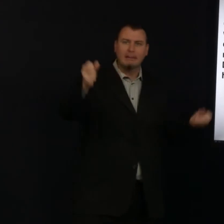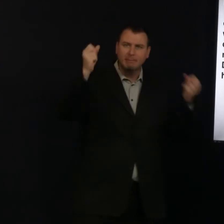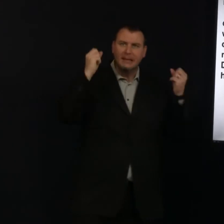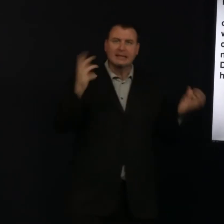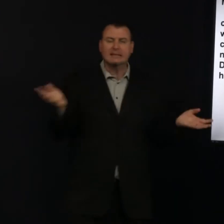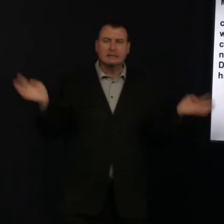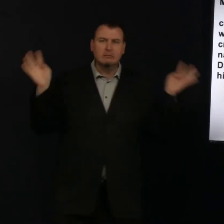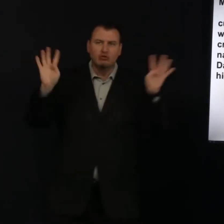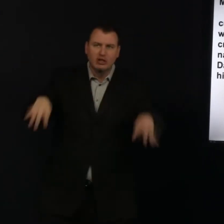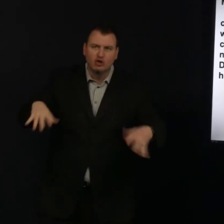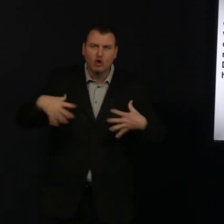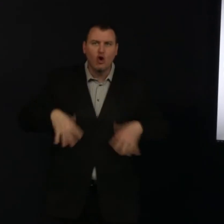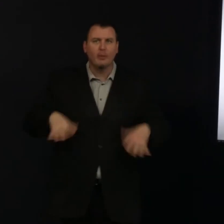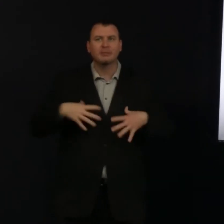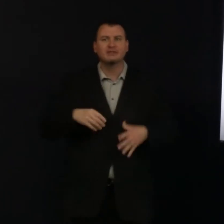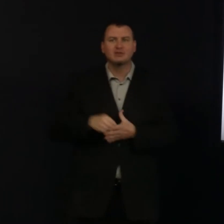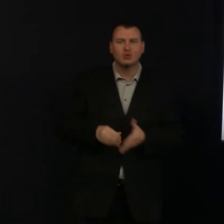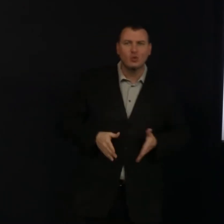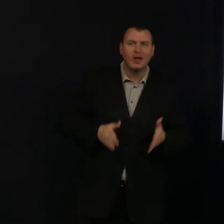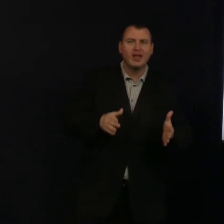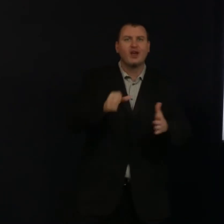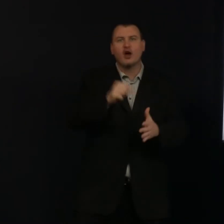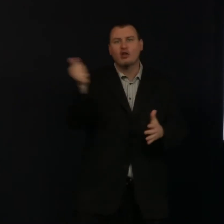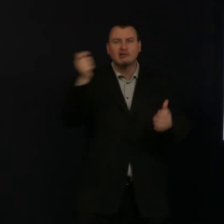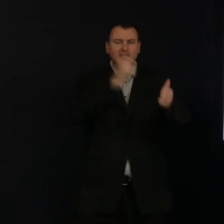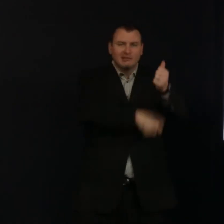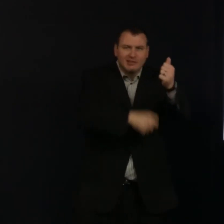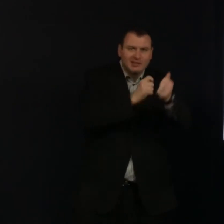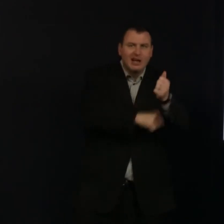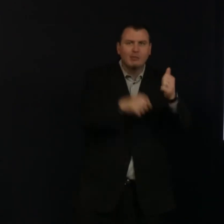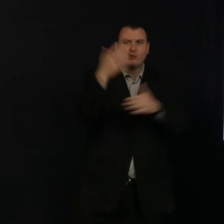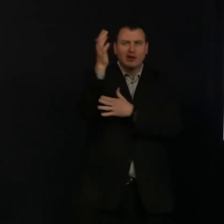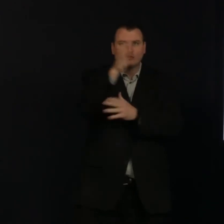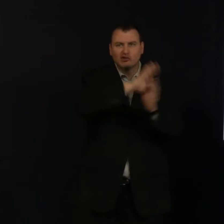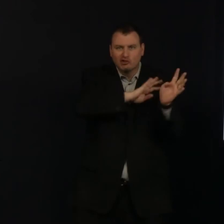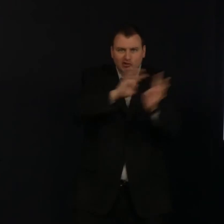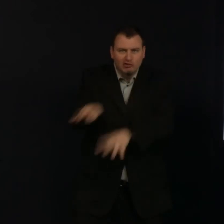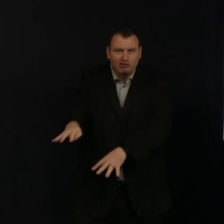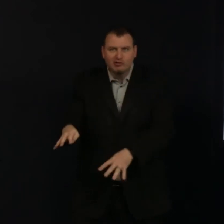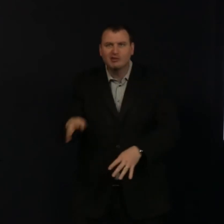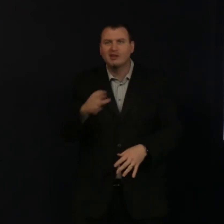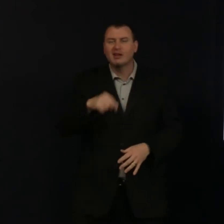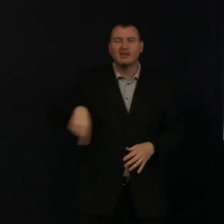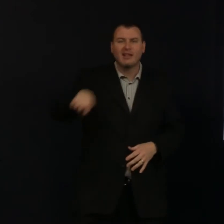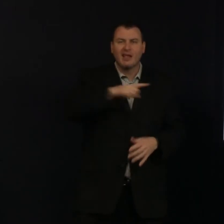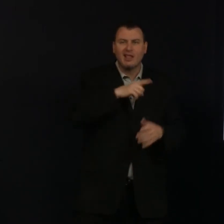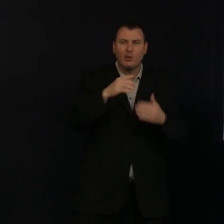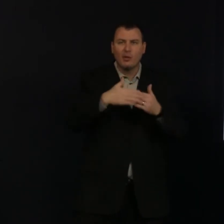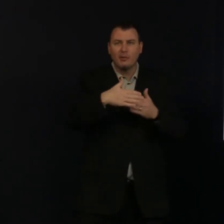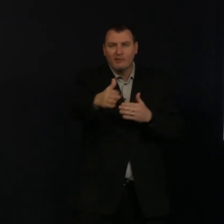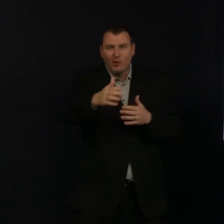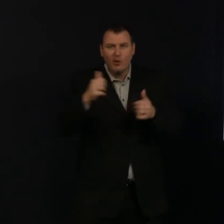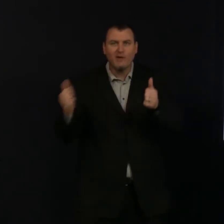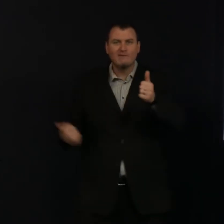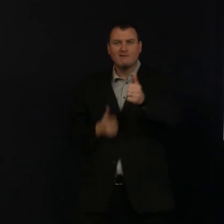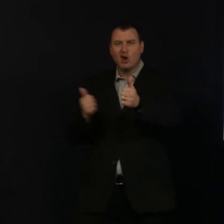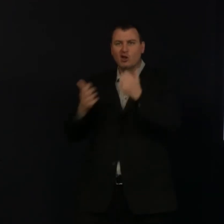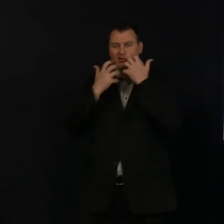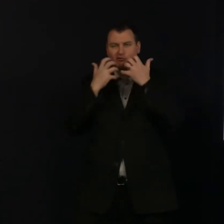And we see here, comparing it to Mark, many spread their garments in the way, and others cut down branches off the trees